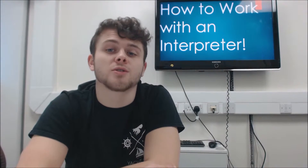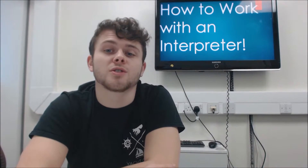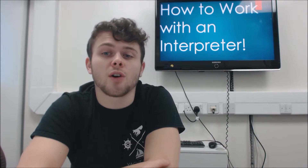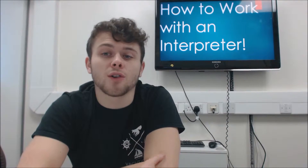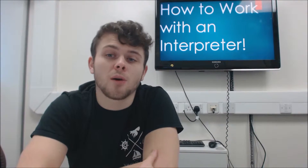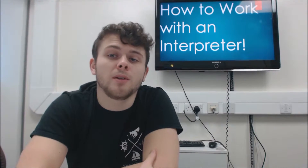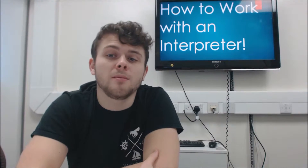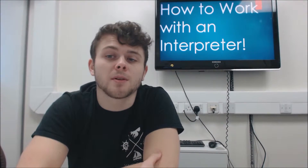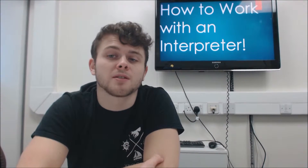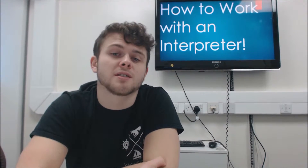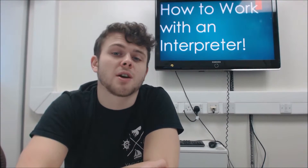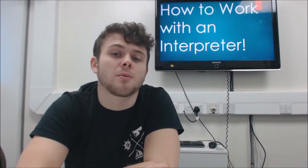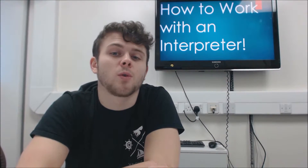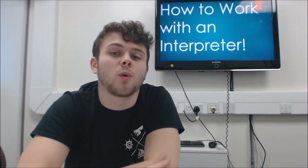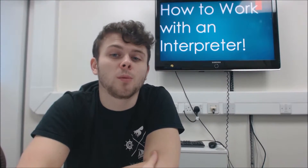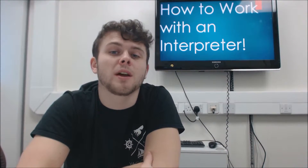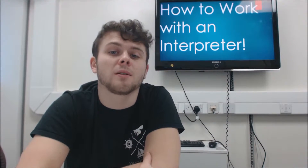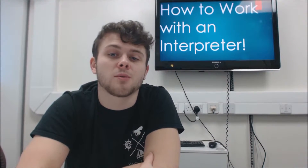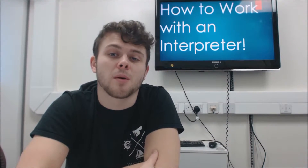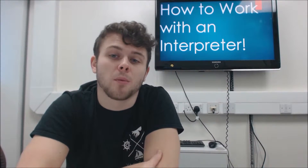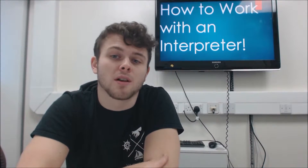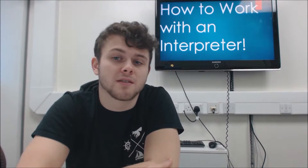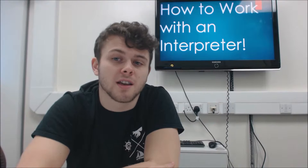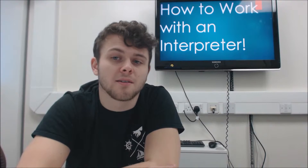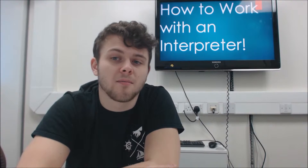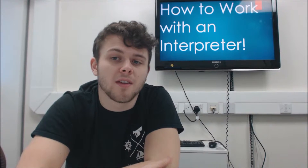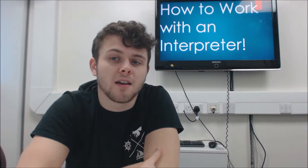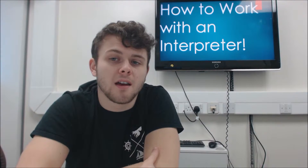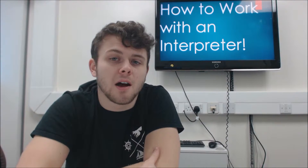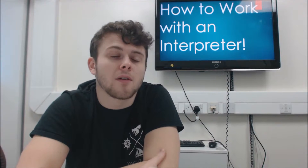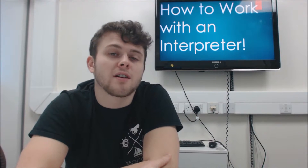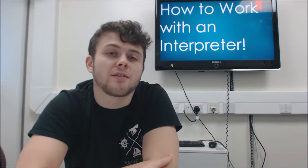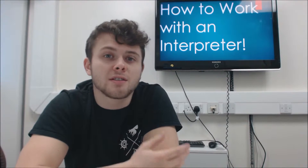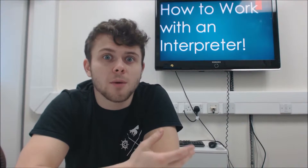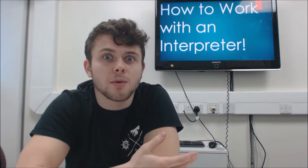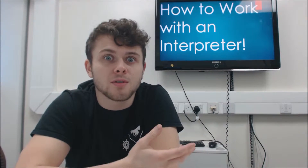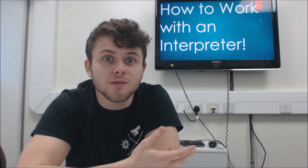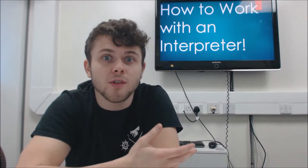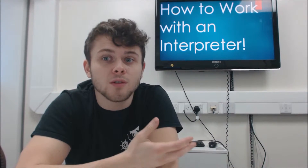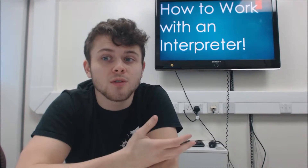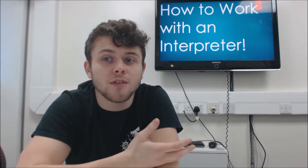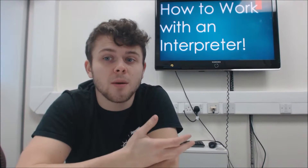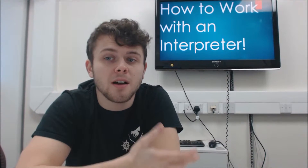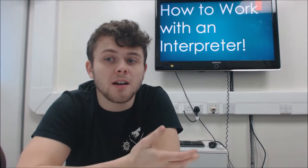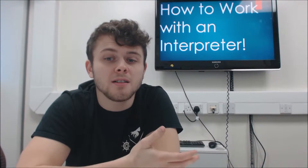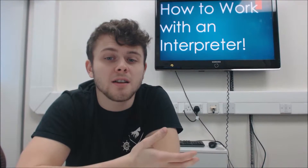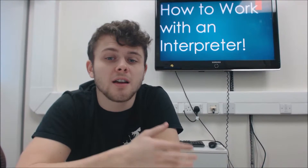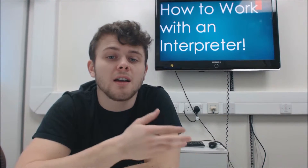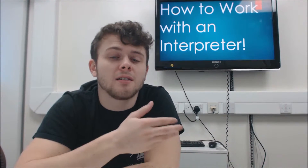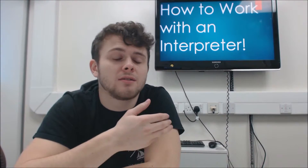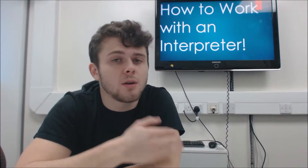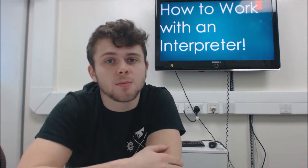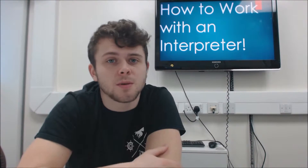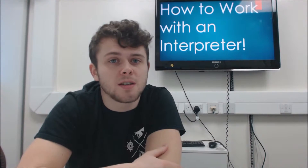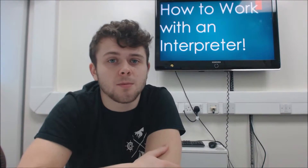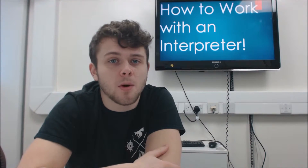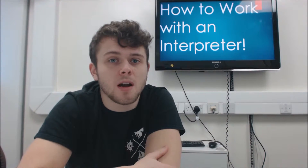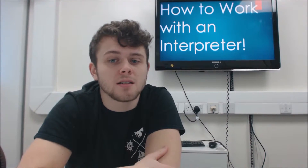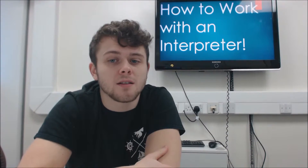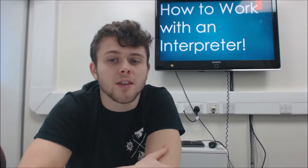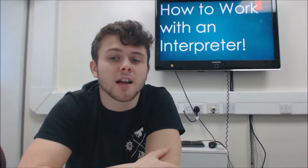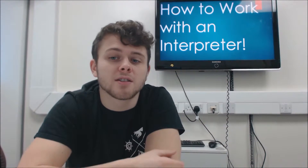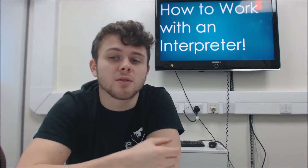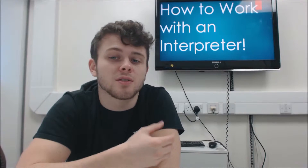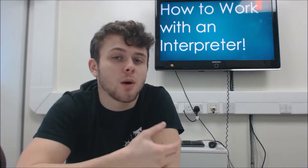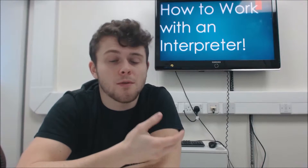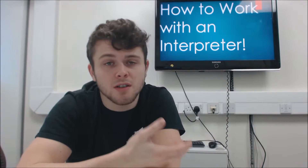Instead, you should just talk normally because the interpreter will be able to remember what you've said. However, if the interpreter does fall too far behind, don't be